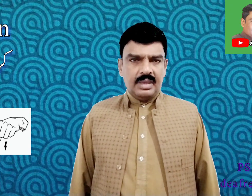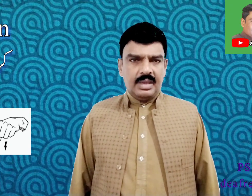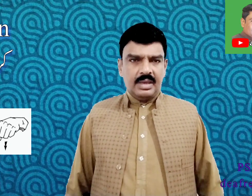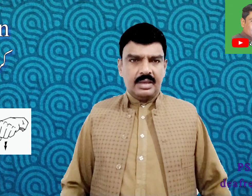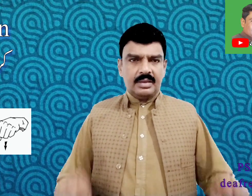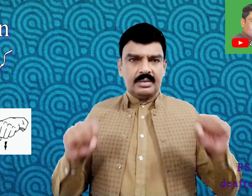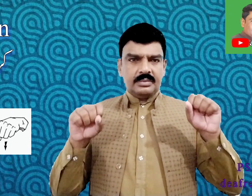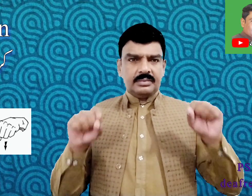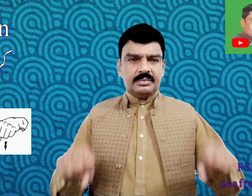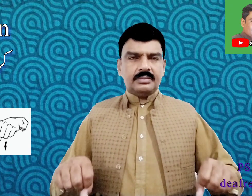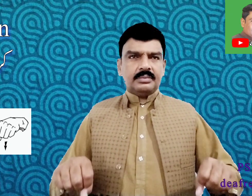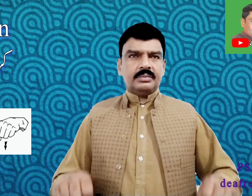can,